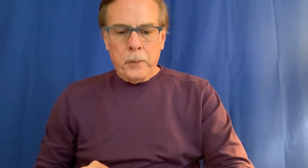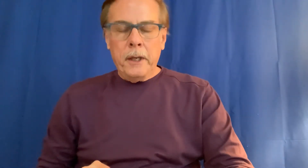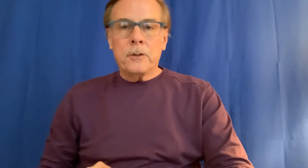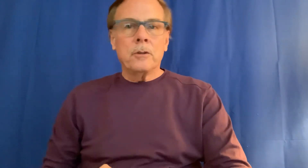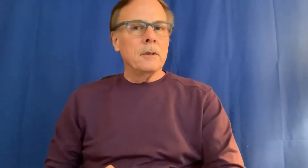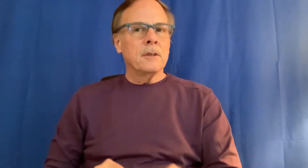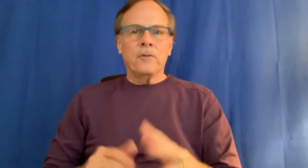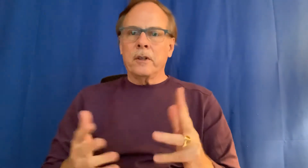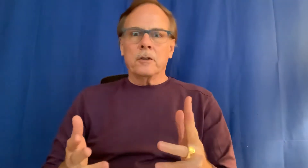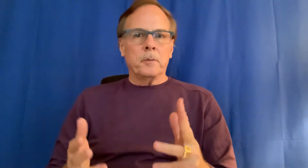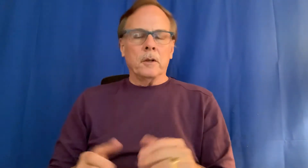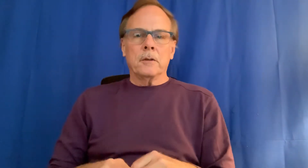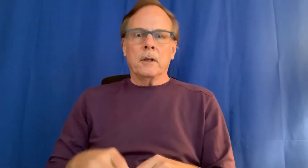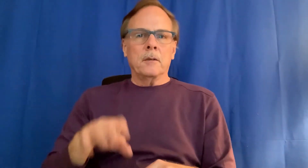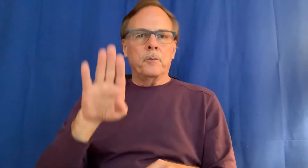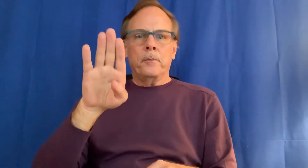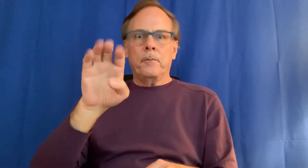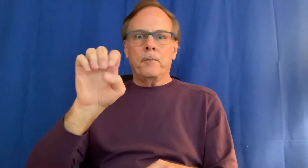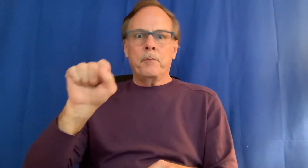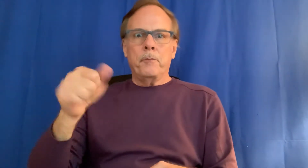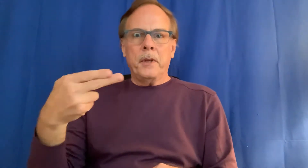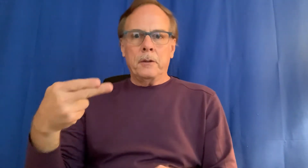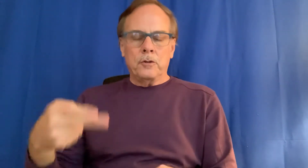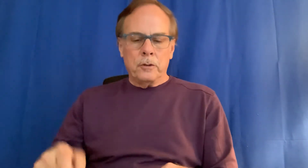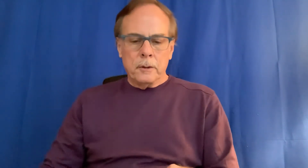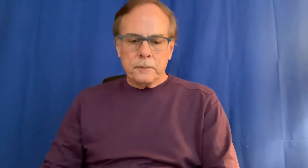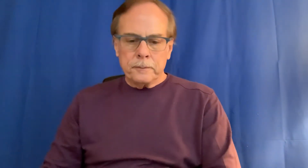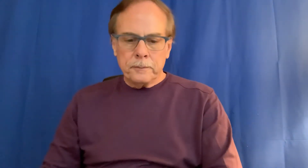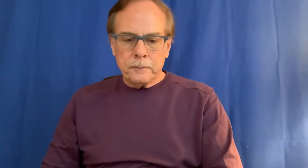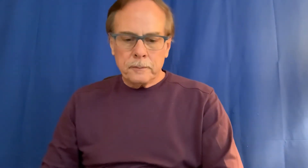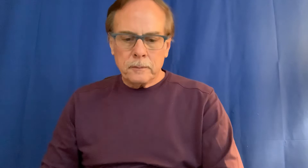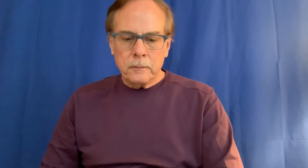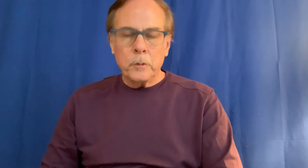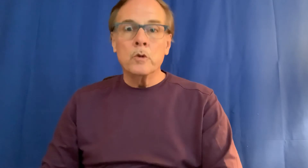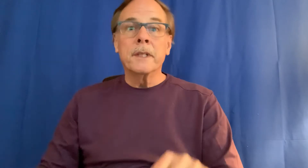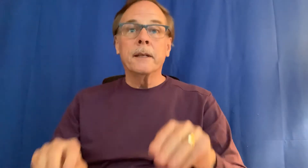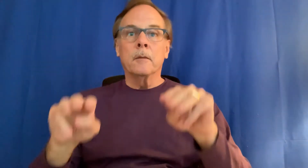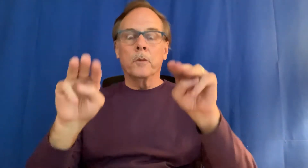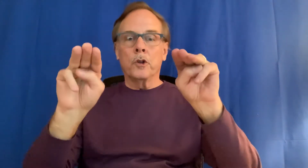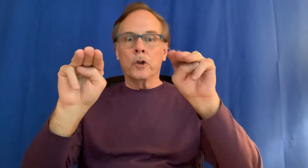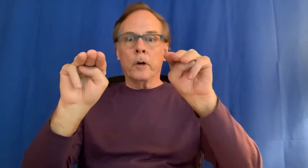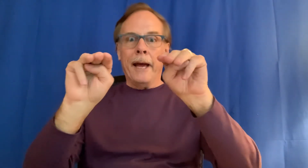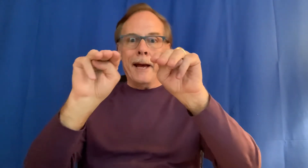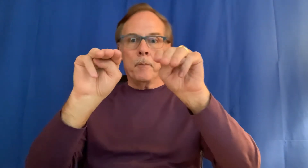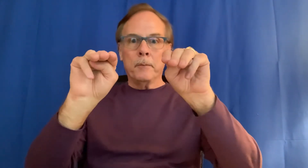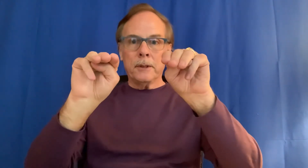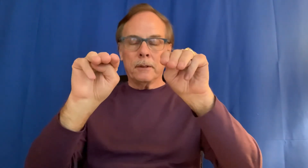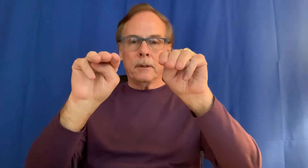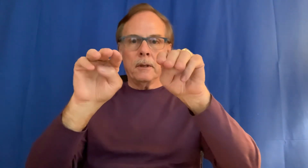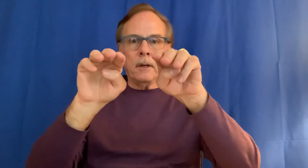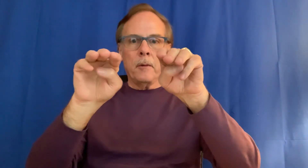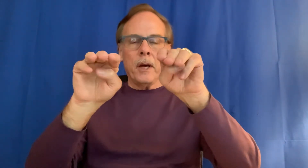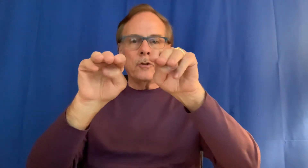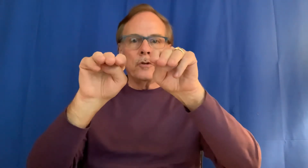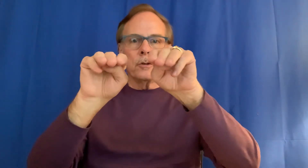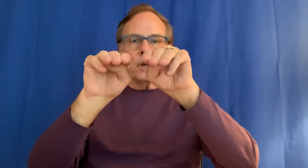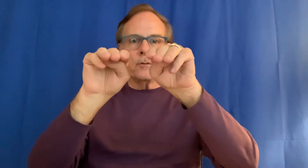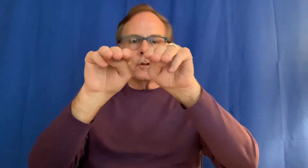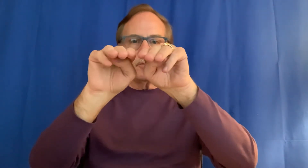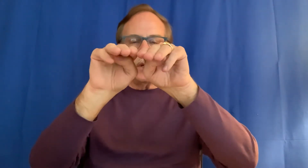Beach is a fingered spelled sign. Beach. Museum. Your M's, and imagine yourself just making